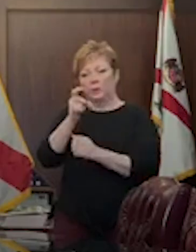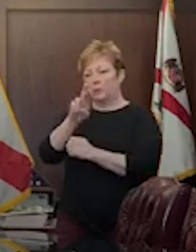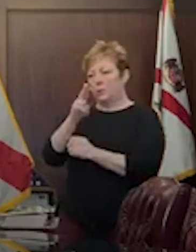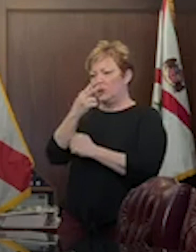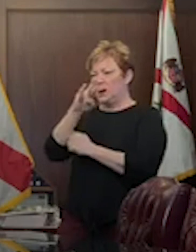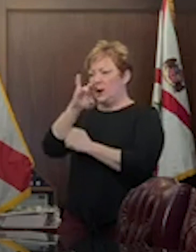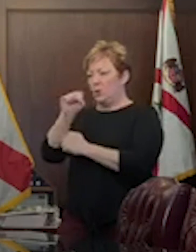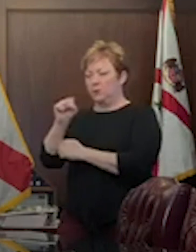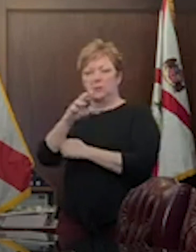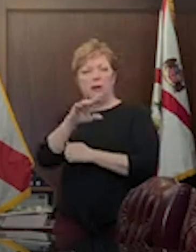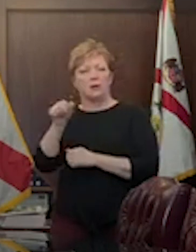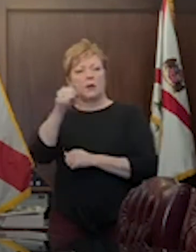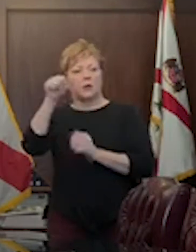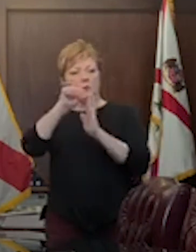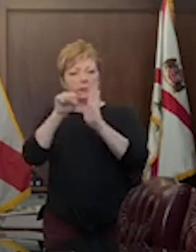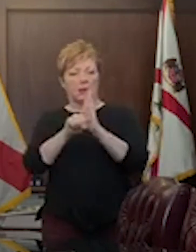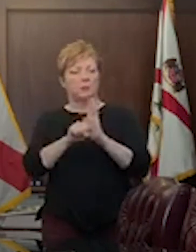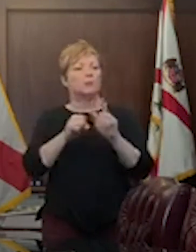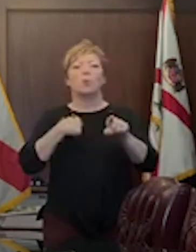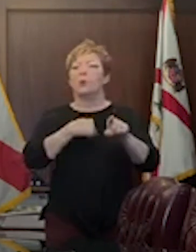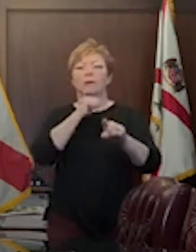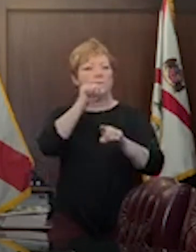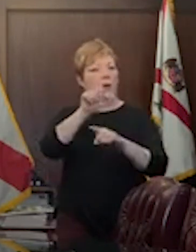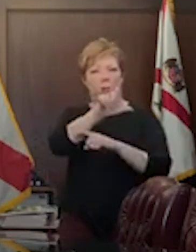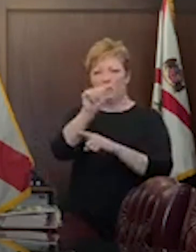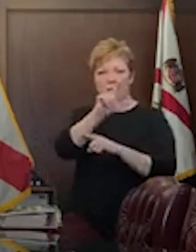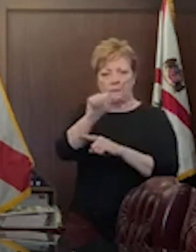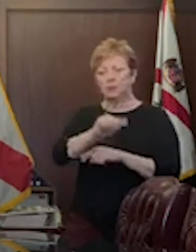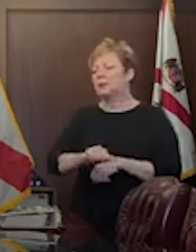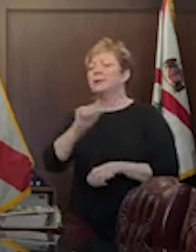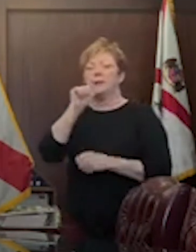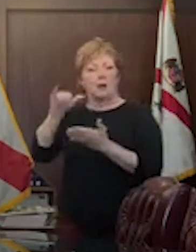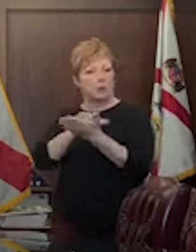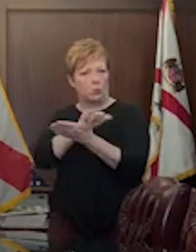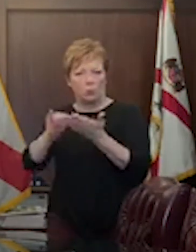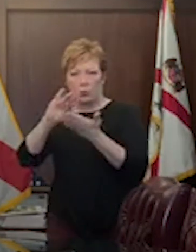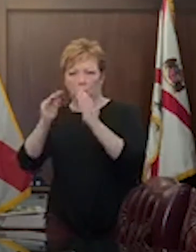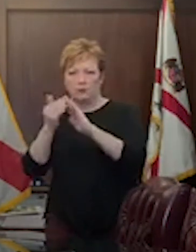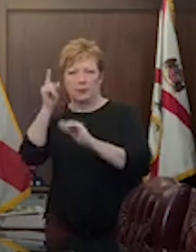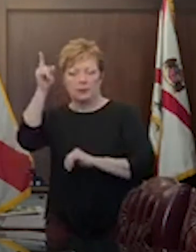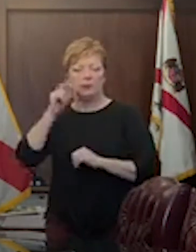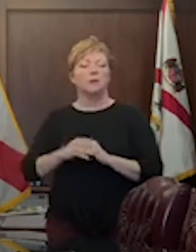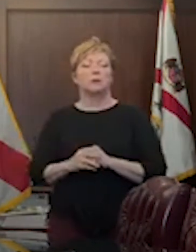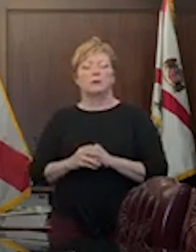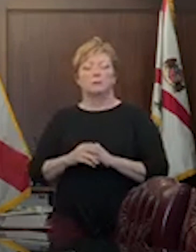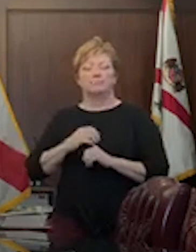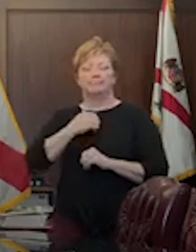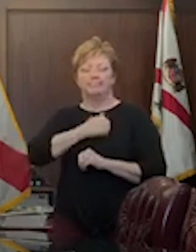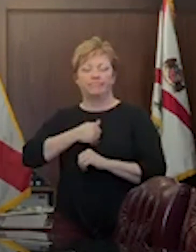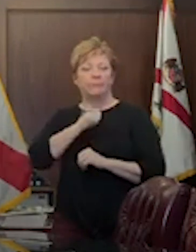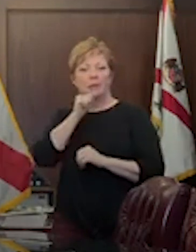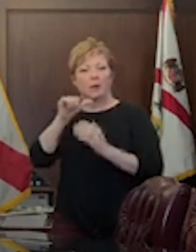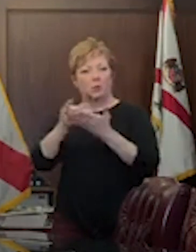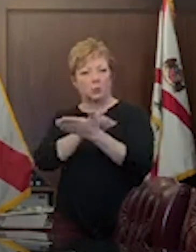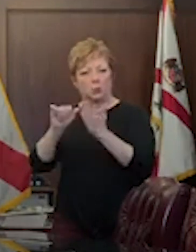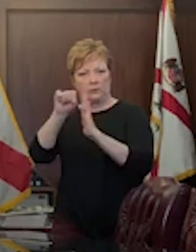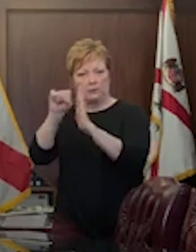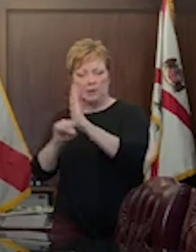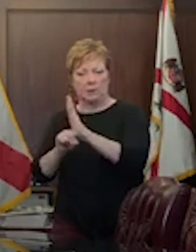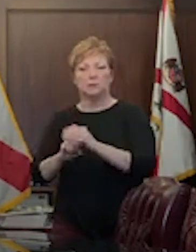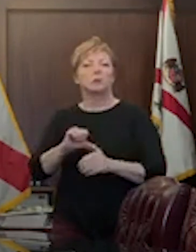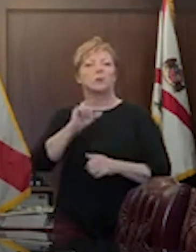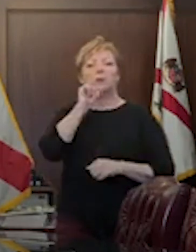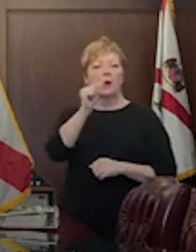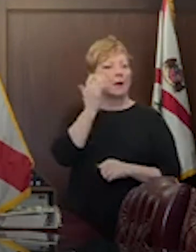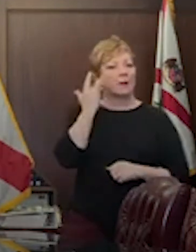We are not Louisiana, we are not New York State, we are not California, and right now is not the time